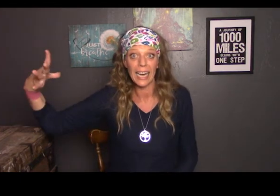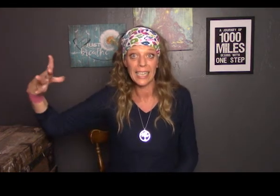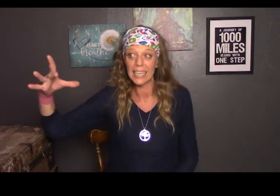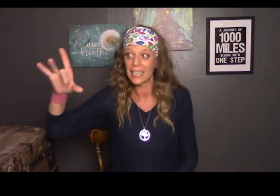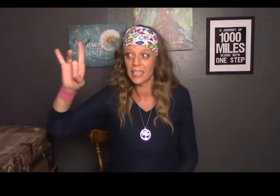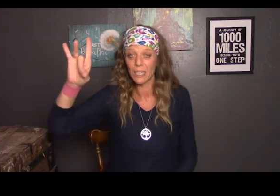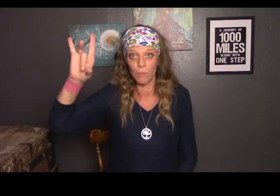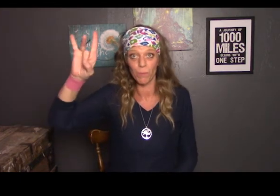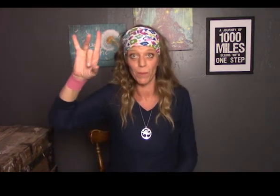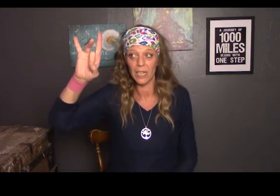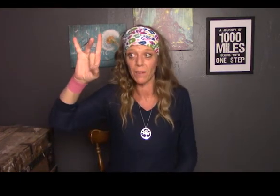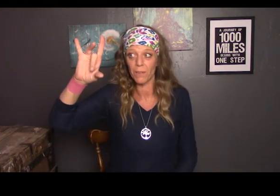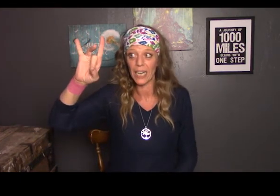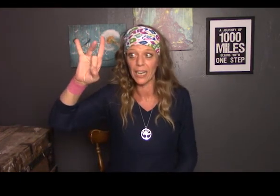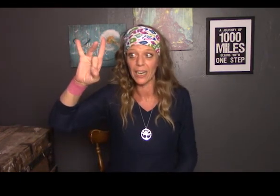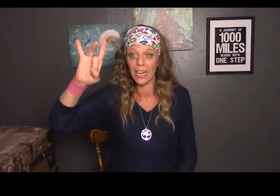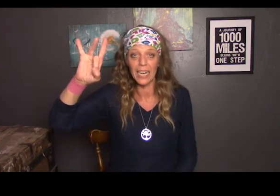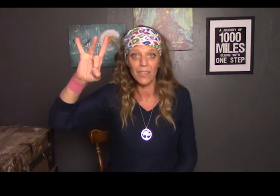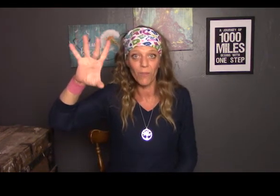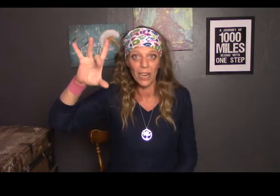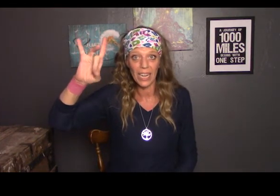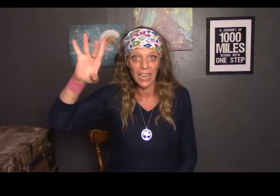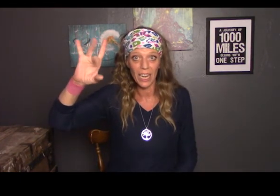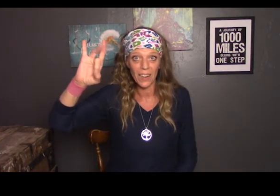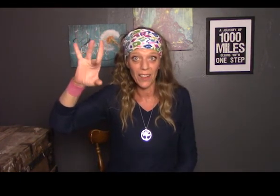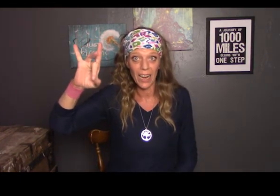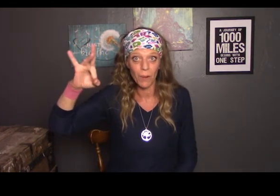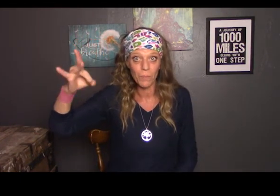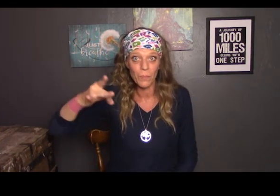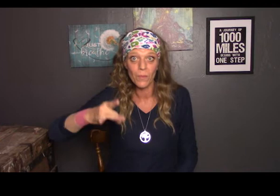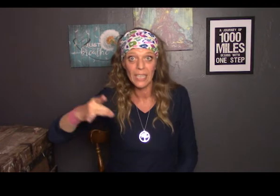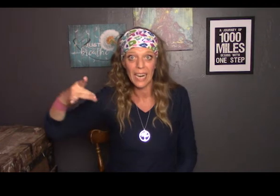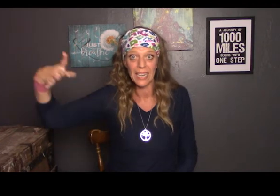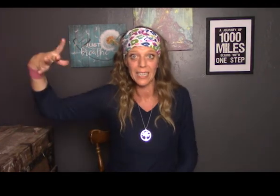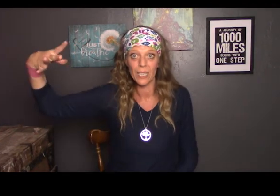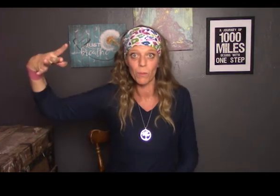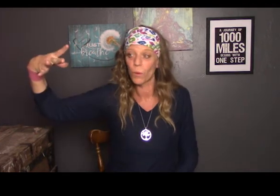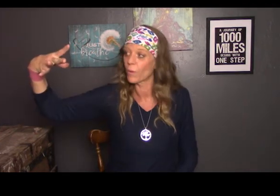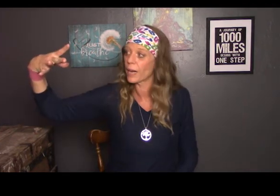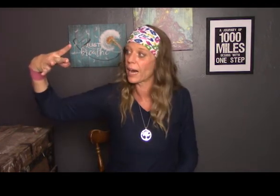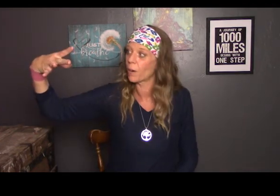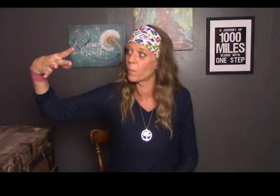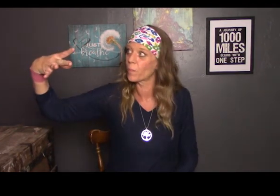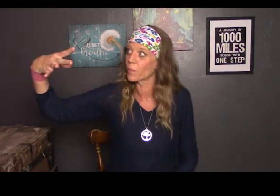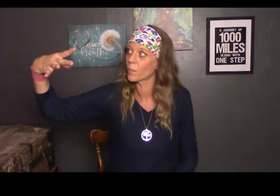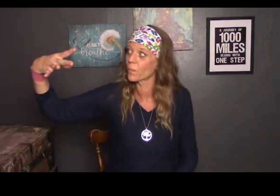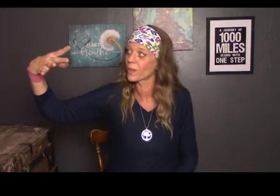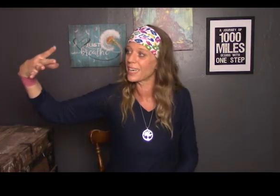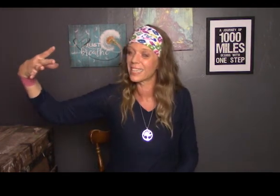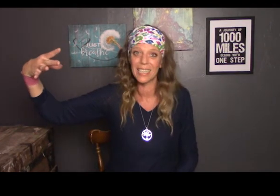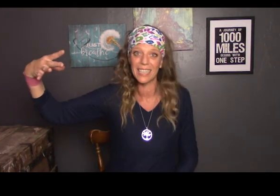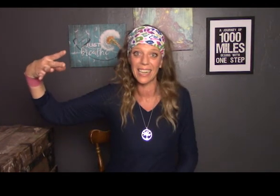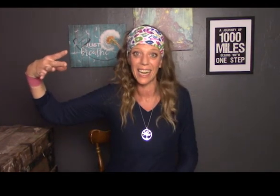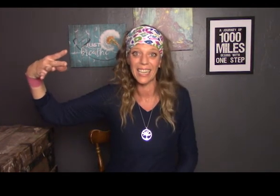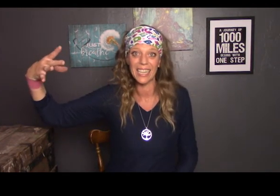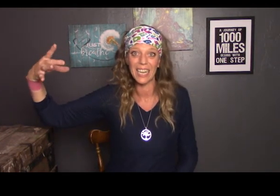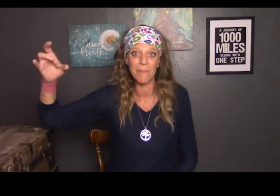light, middle finger flicking your thumb as you move it up and to the side of the same